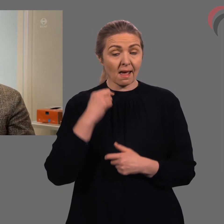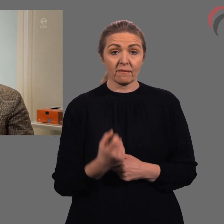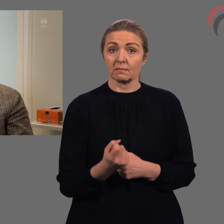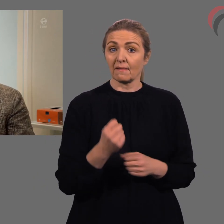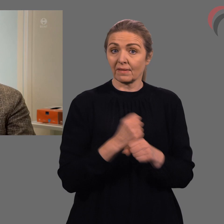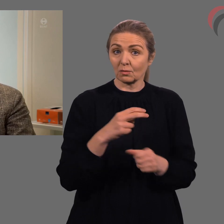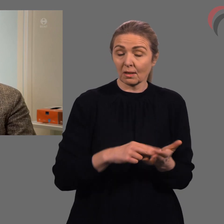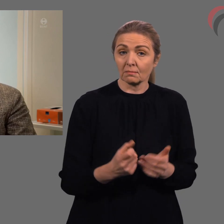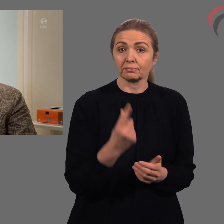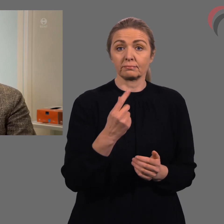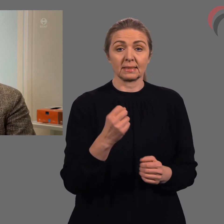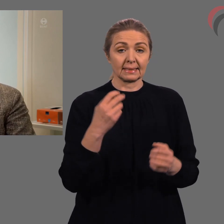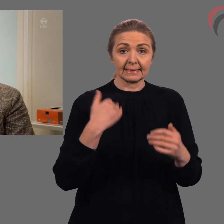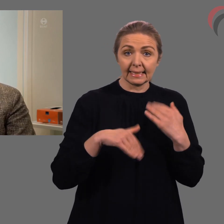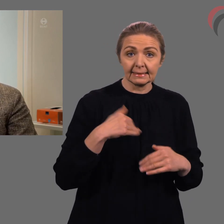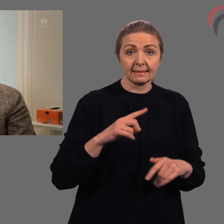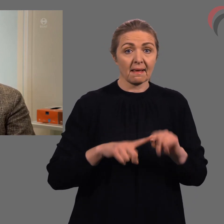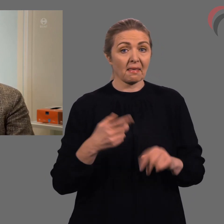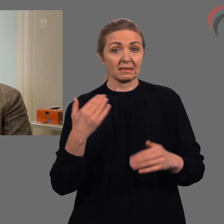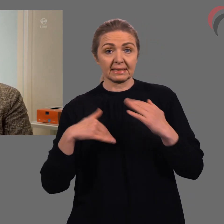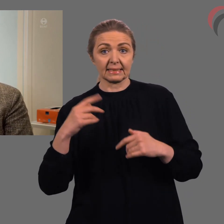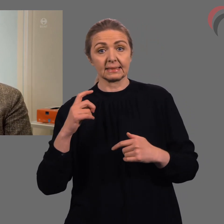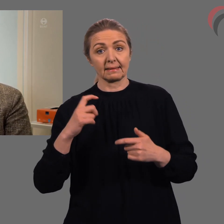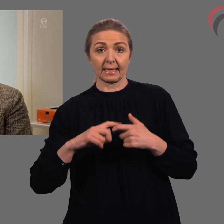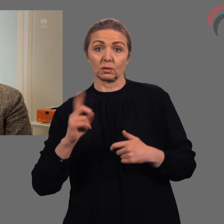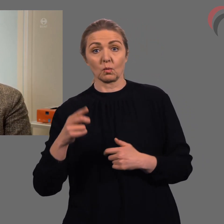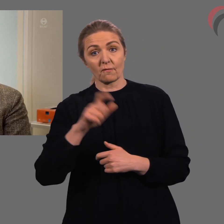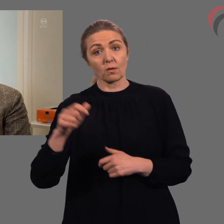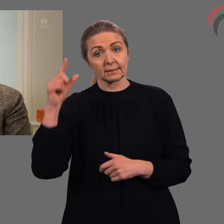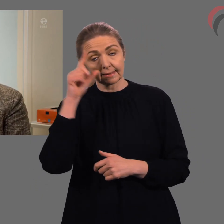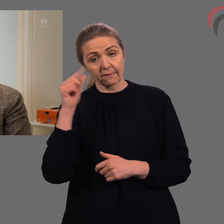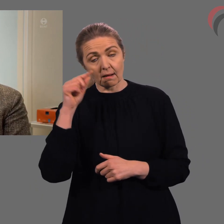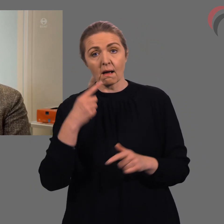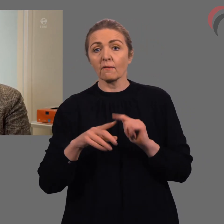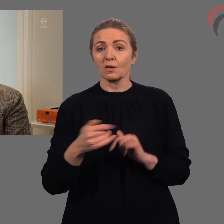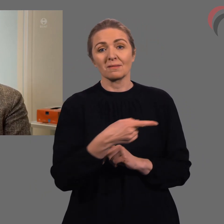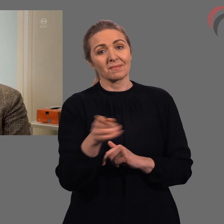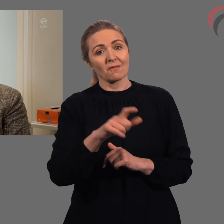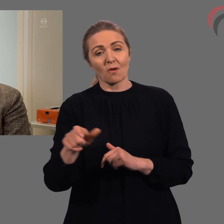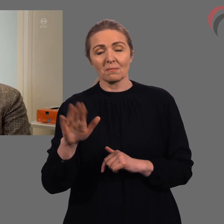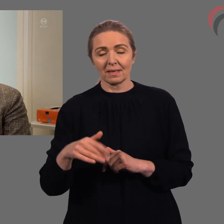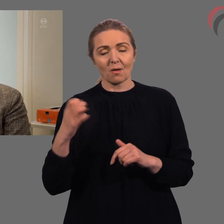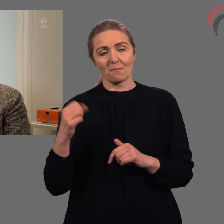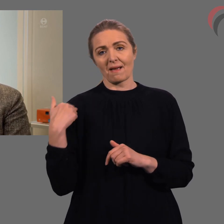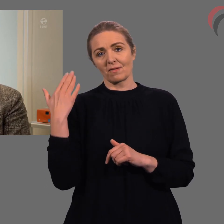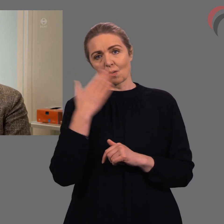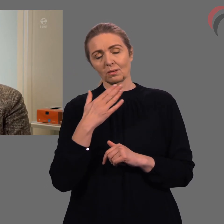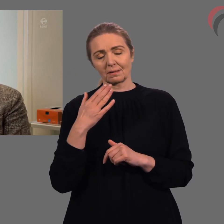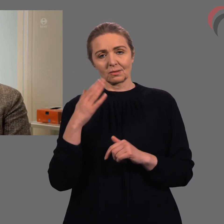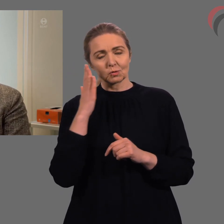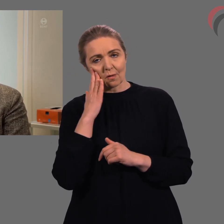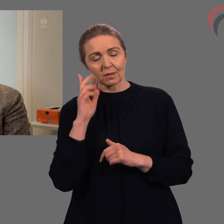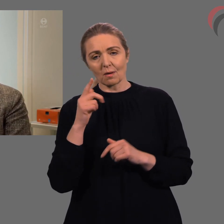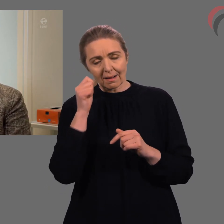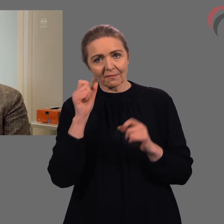in the workplace or accidents around that sleepiness that come from having broken sleep. It also has huge